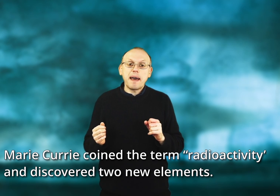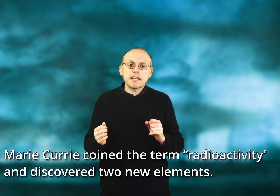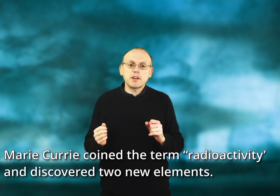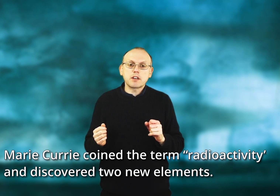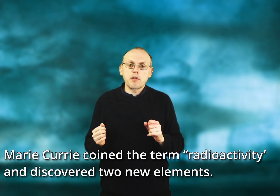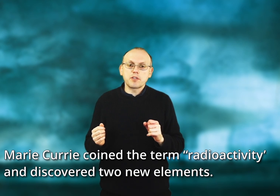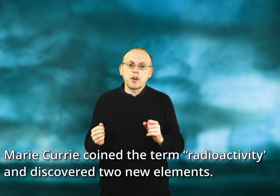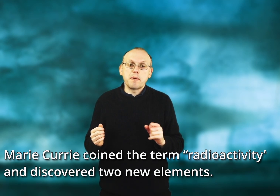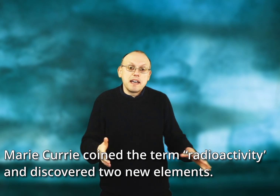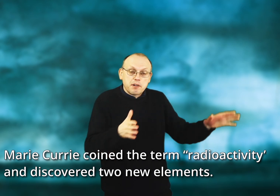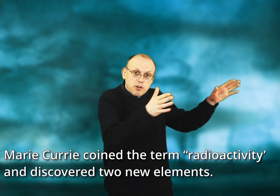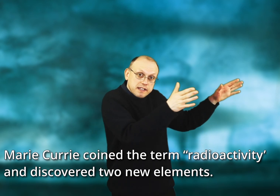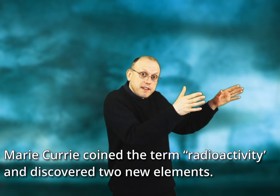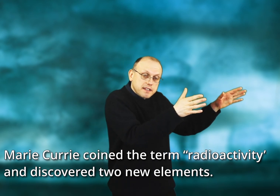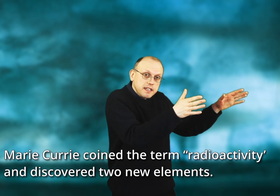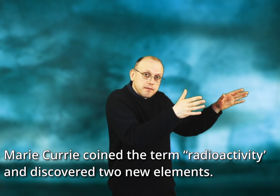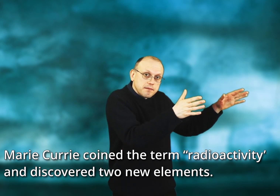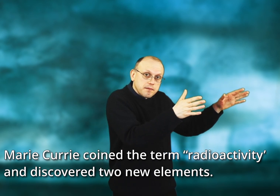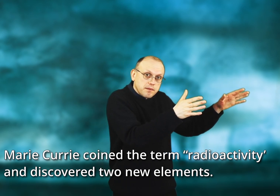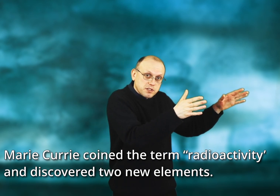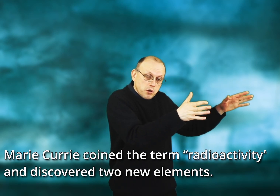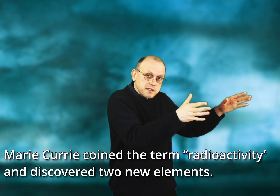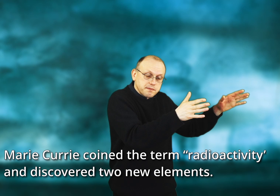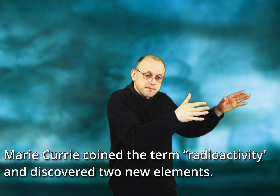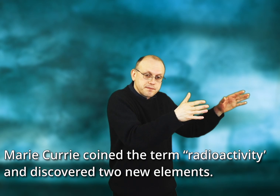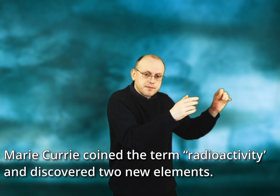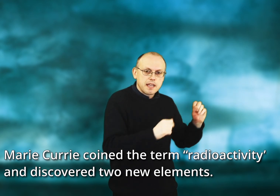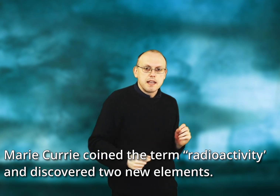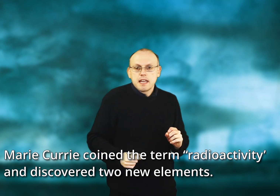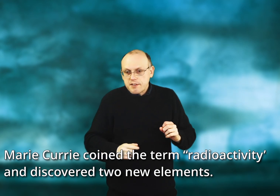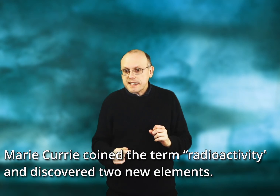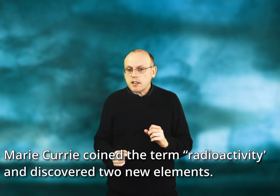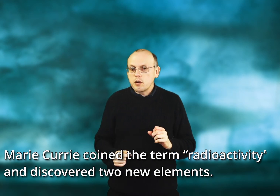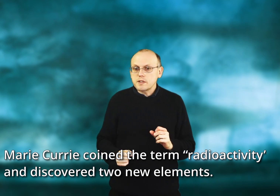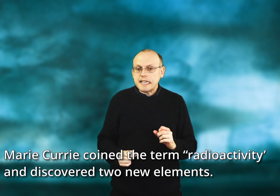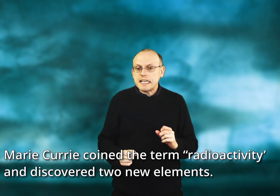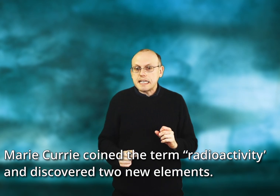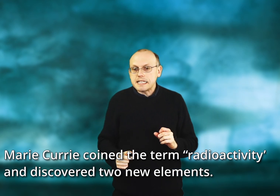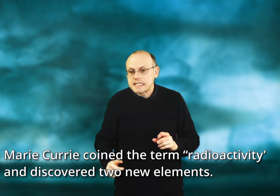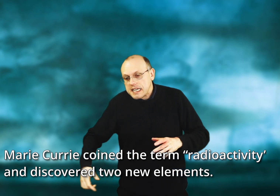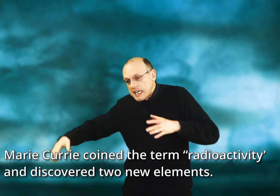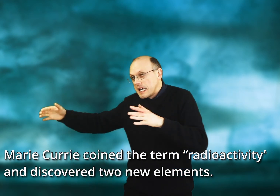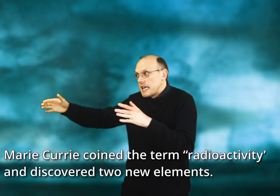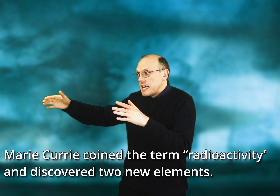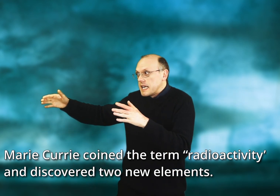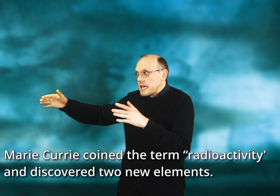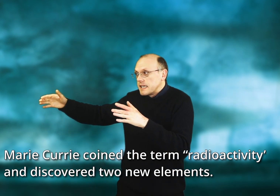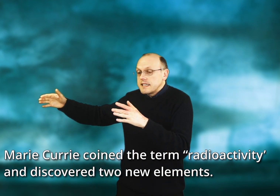Curie coined the term radioactivity, first clause. And the second clause is